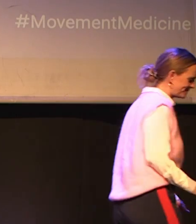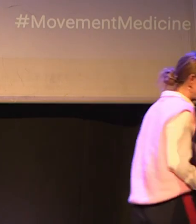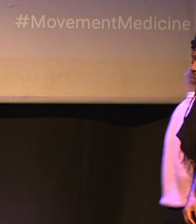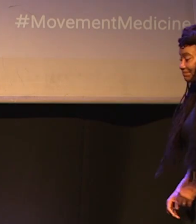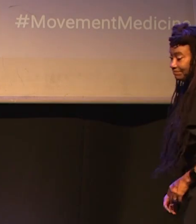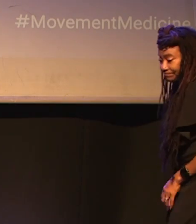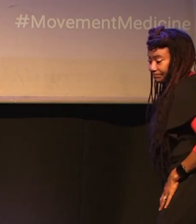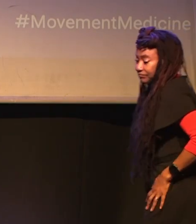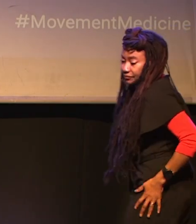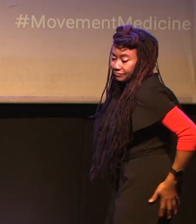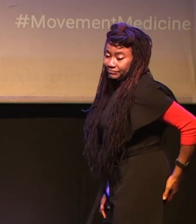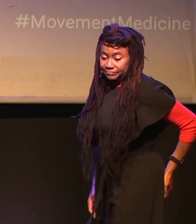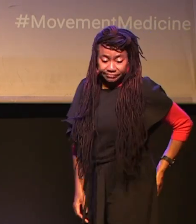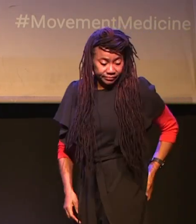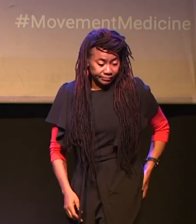Yeah.